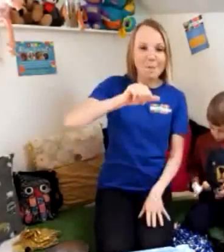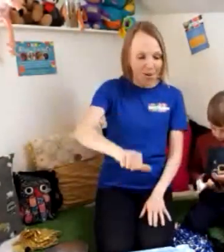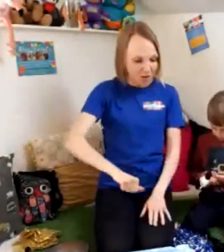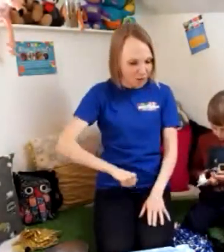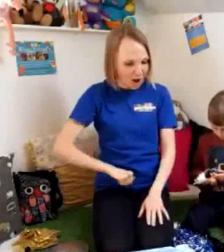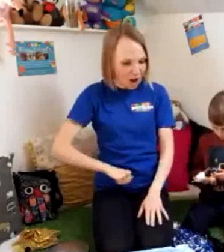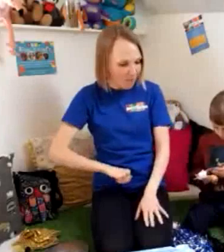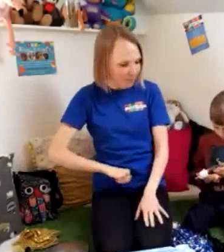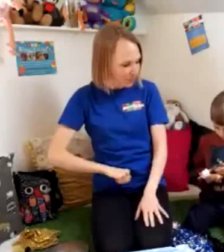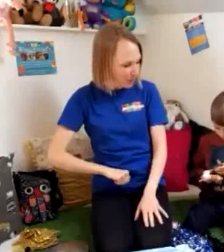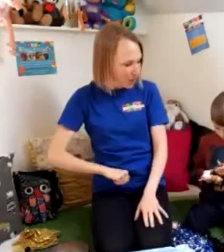we're on our way to Grandpa's farm.